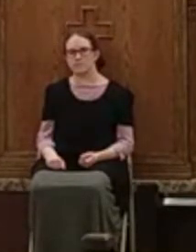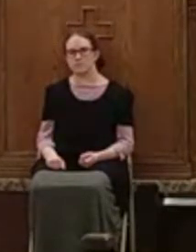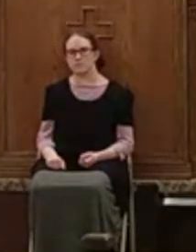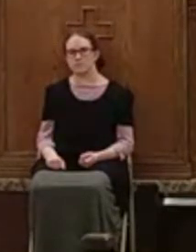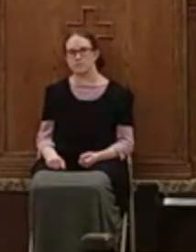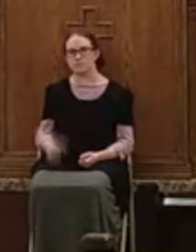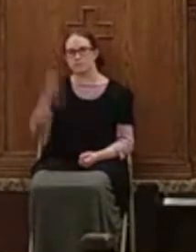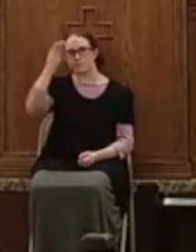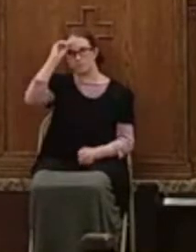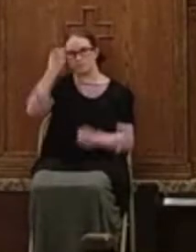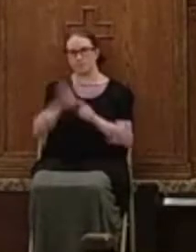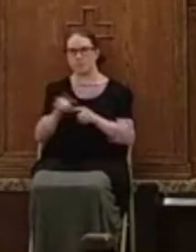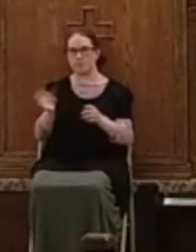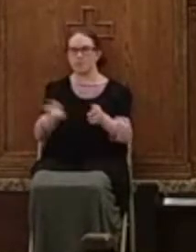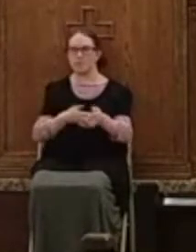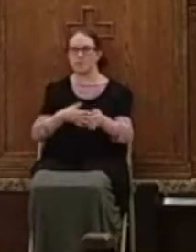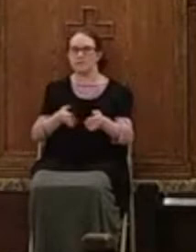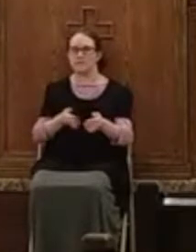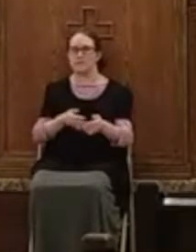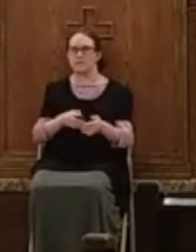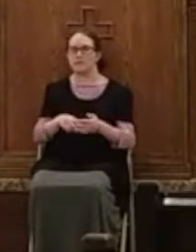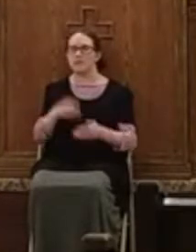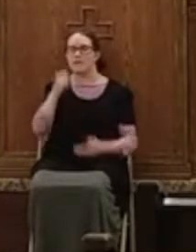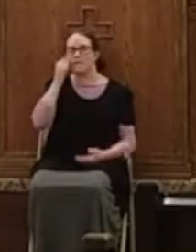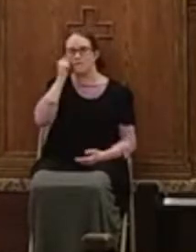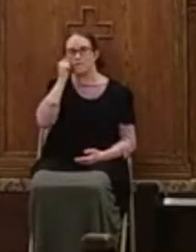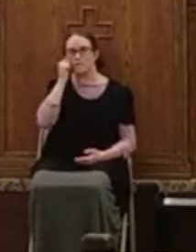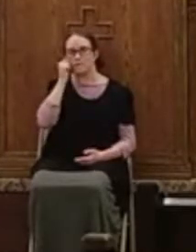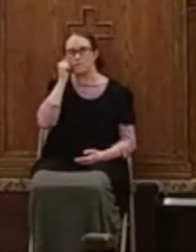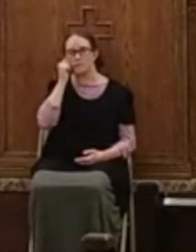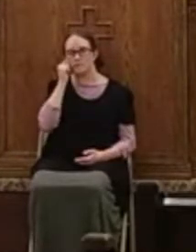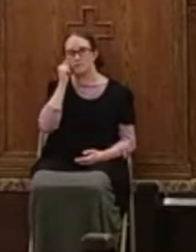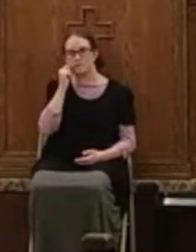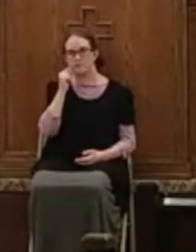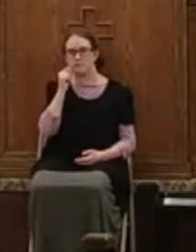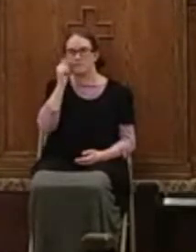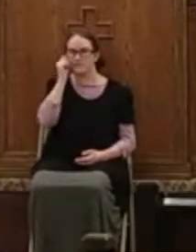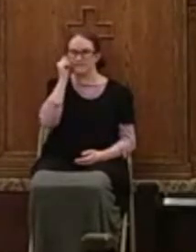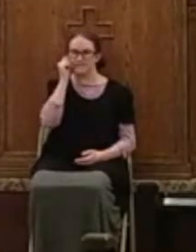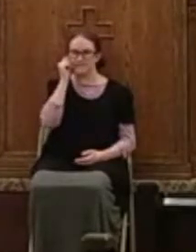Say, Brother Music, that is flesh. No, we're